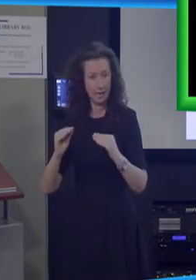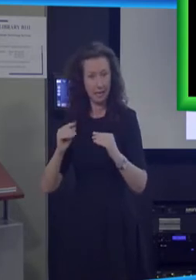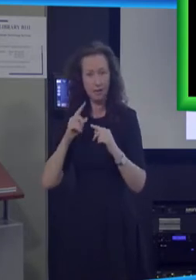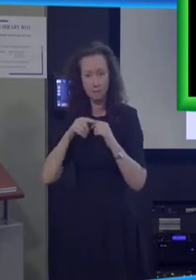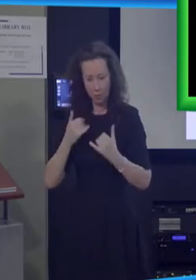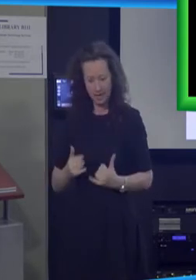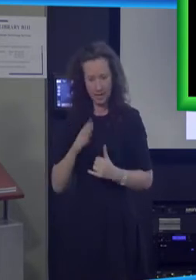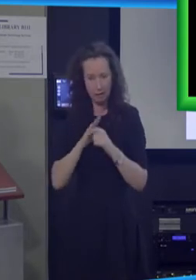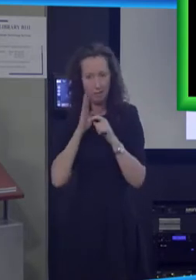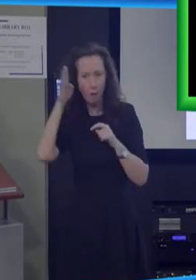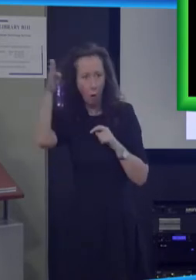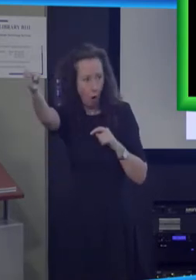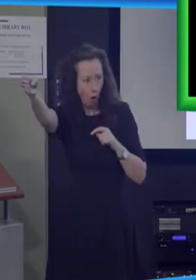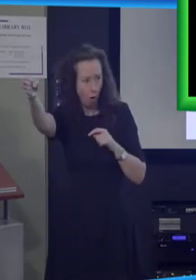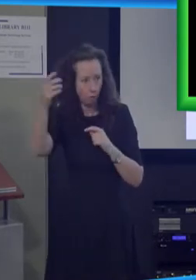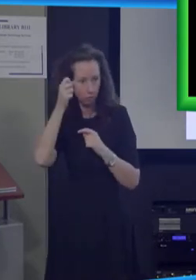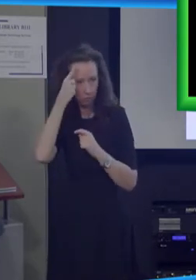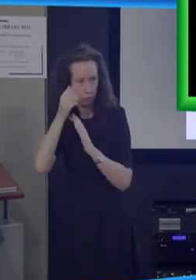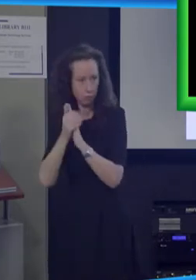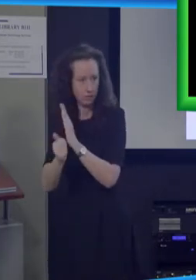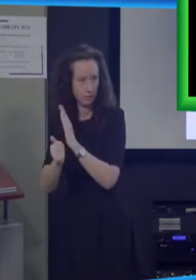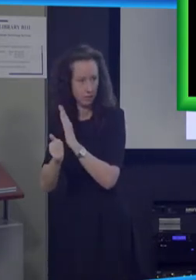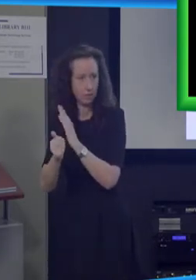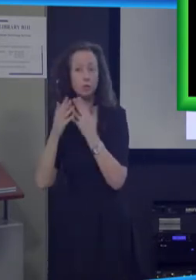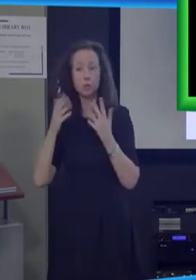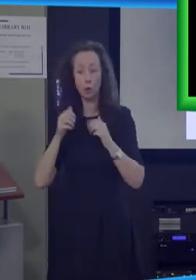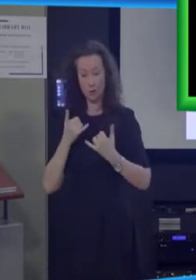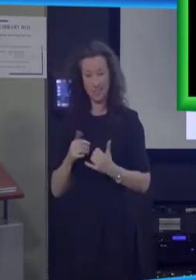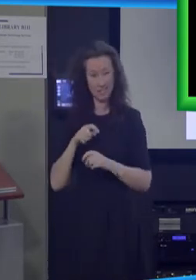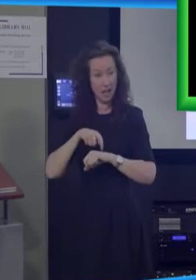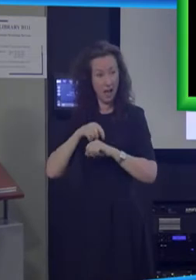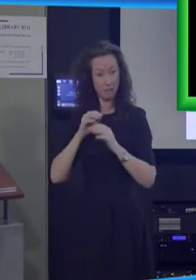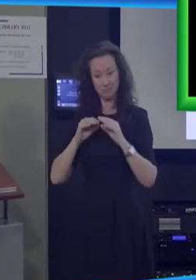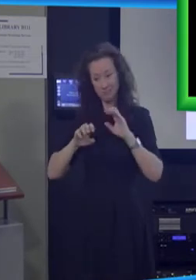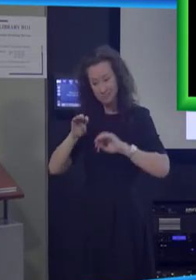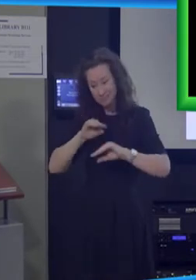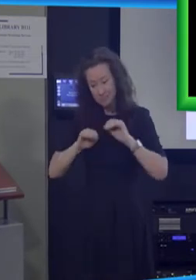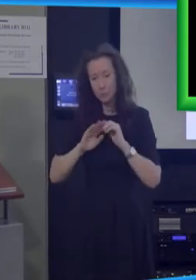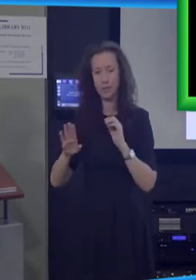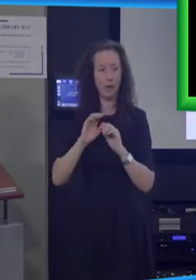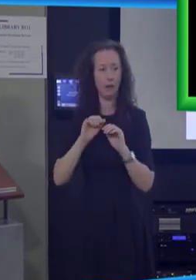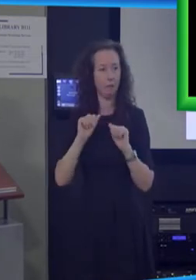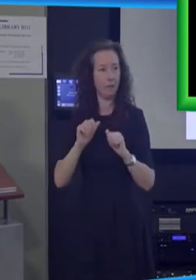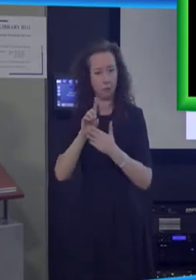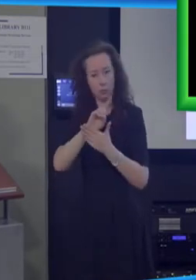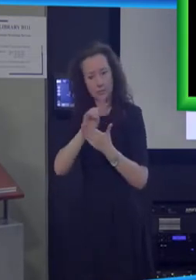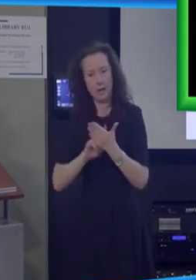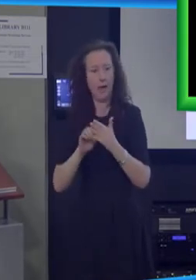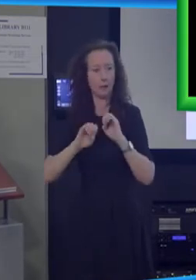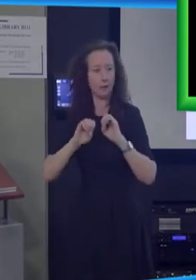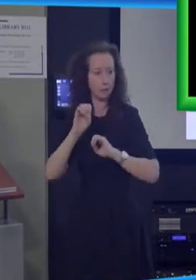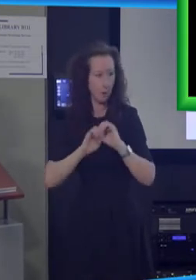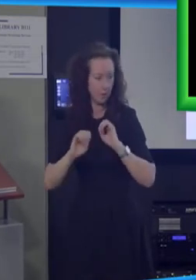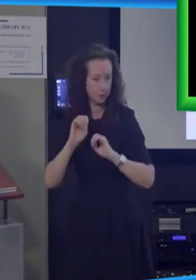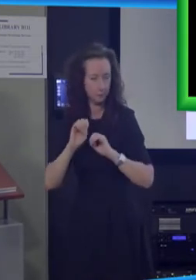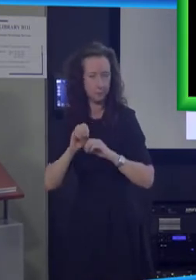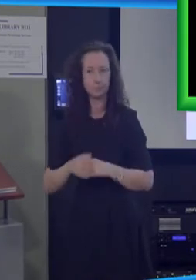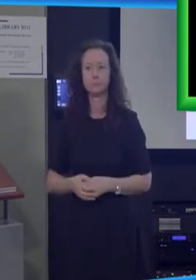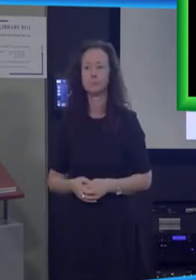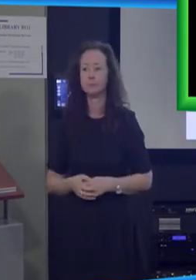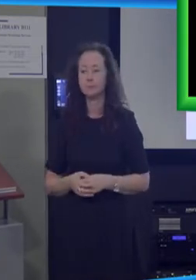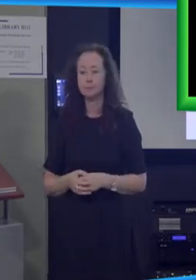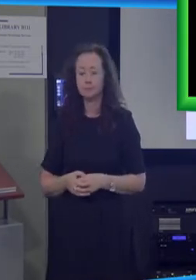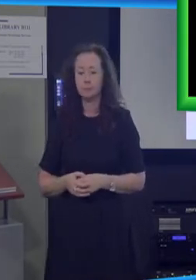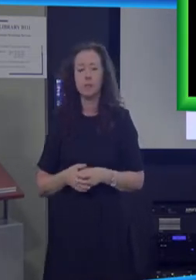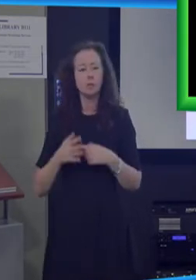case, transfer of experimental design skills. The goal of our studies in experimental design is to determine the